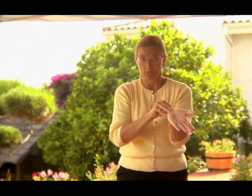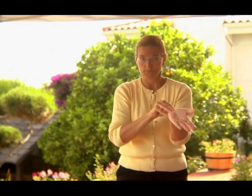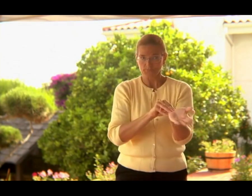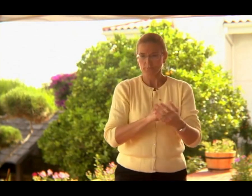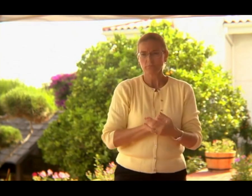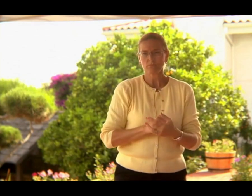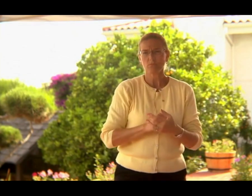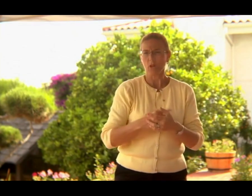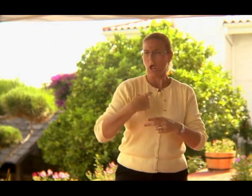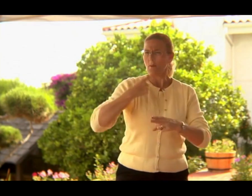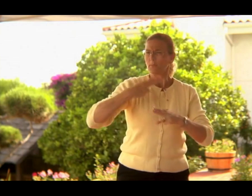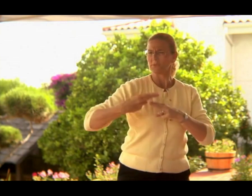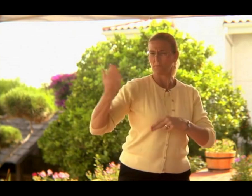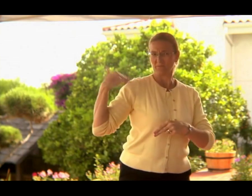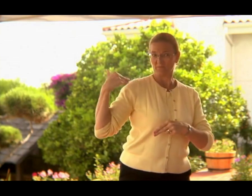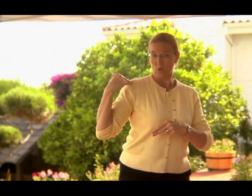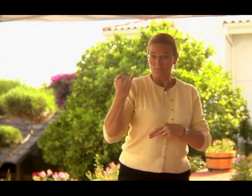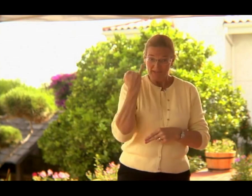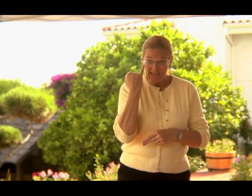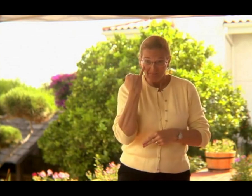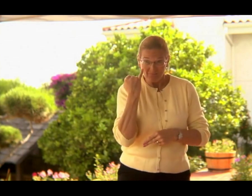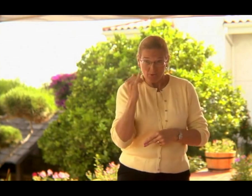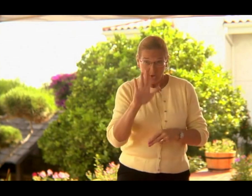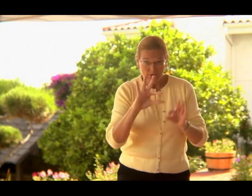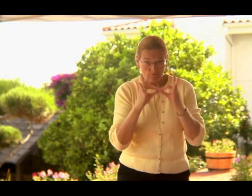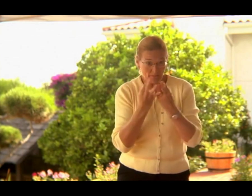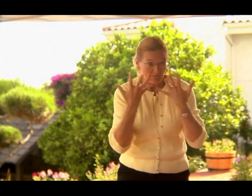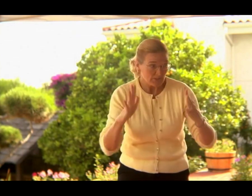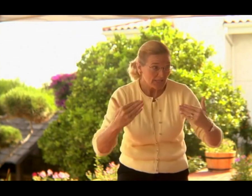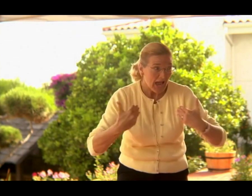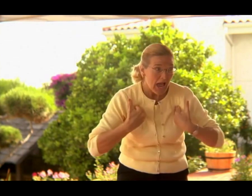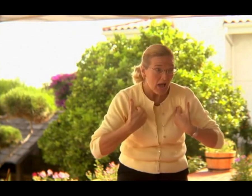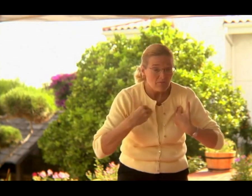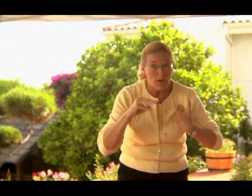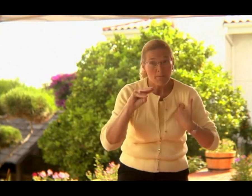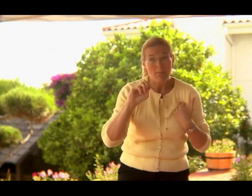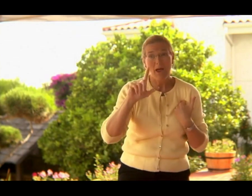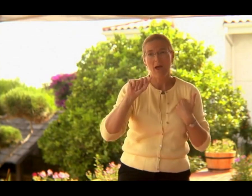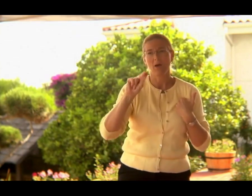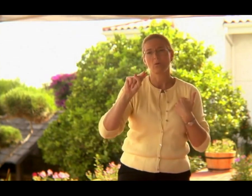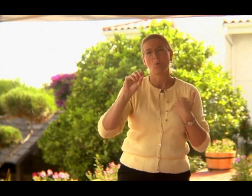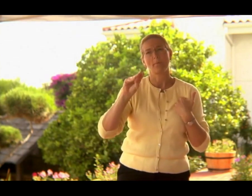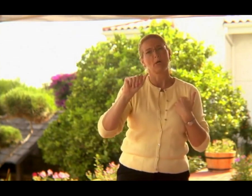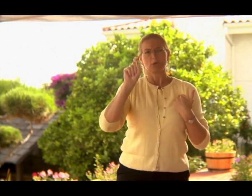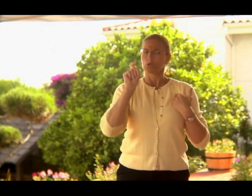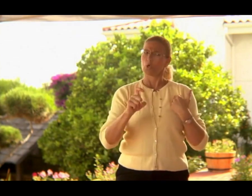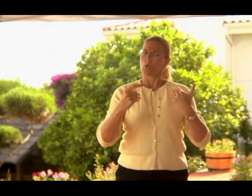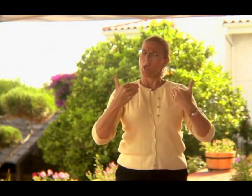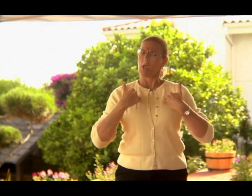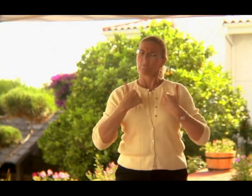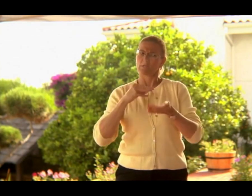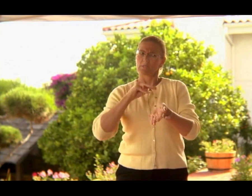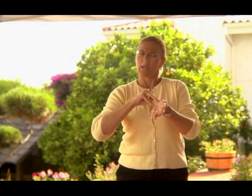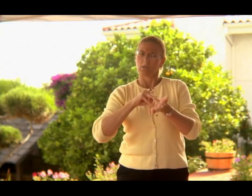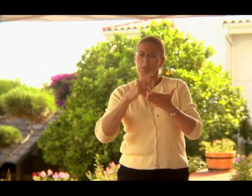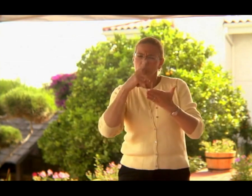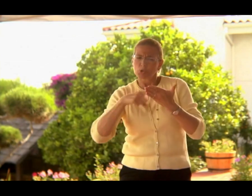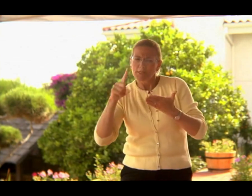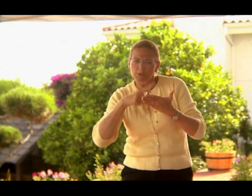doctor. As I mentioned earlier, if anyone in your family has had melanoma, you should have your skin examined